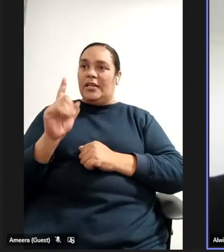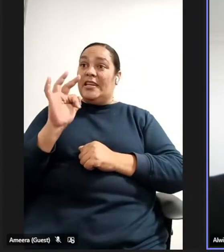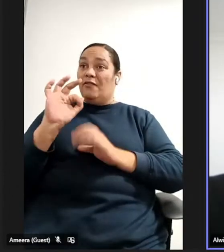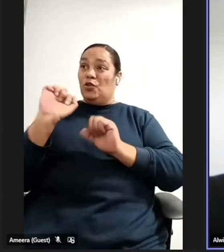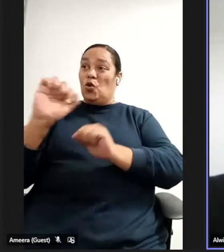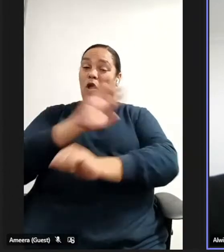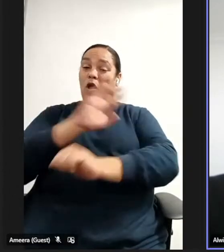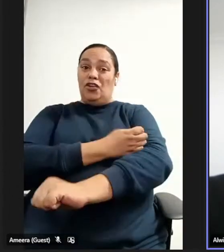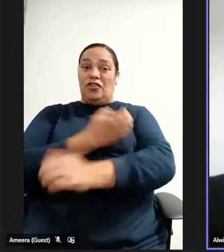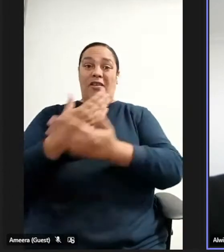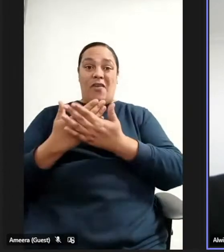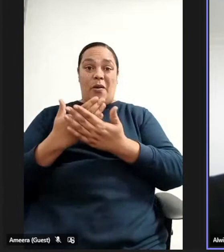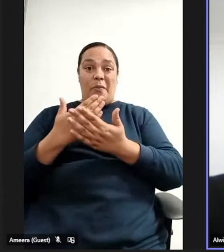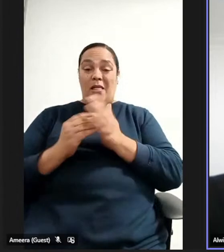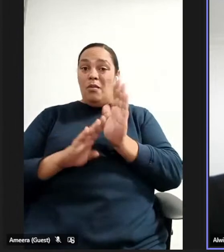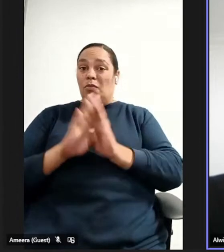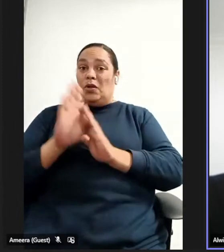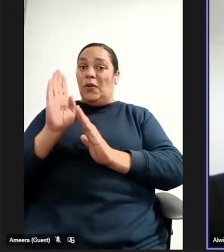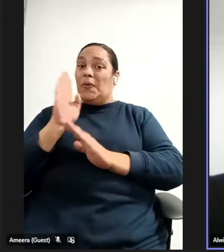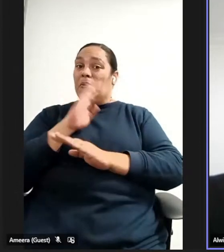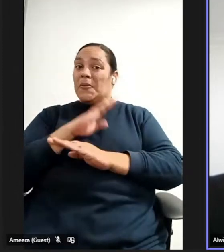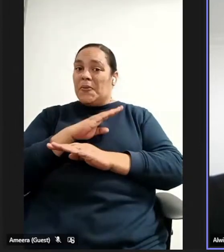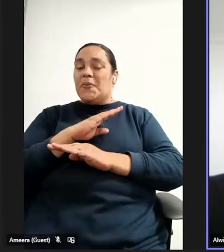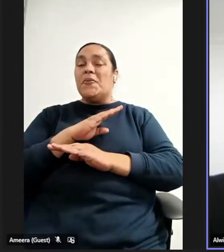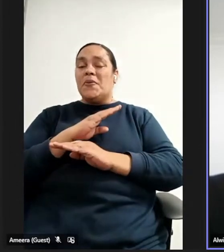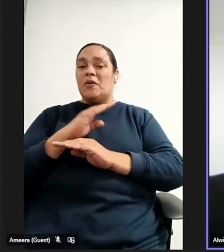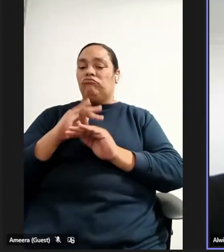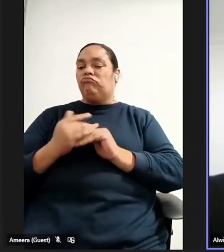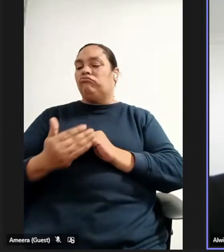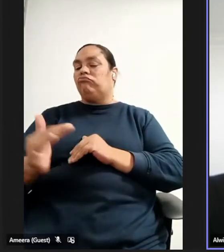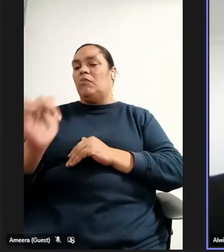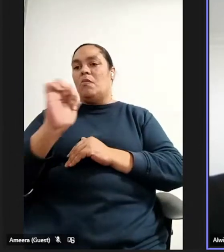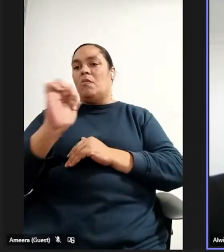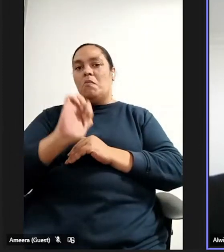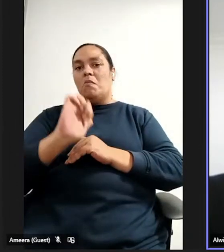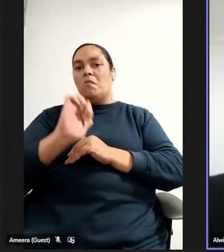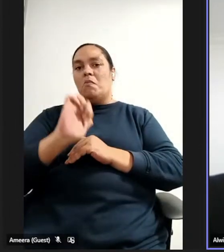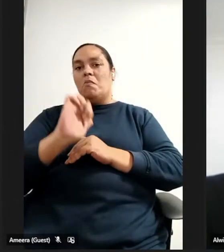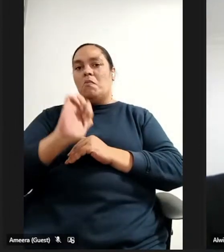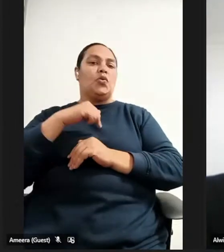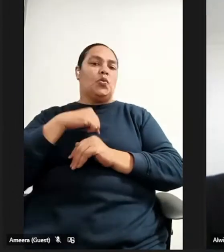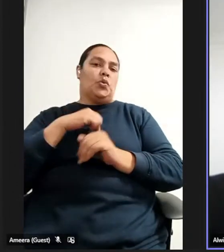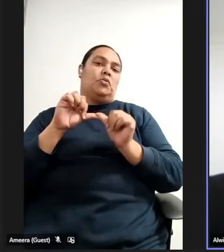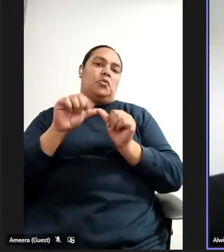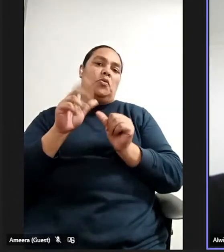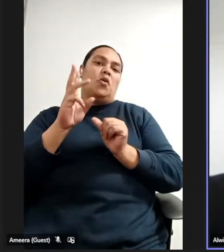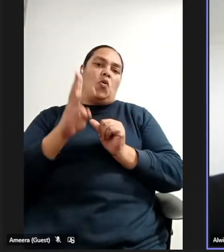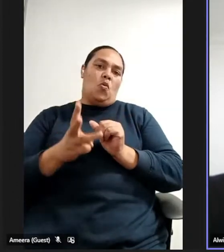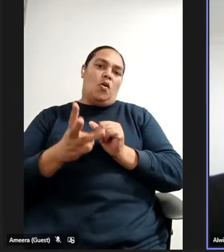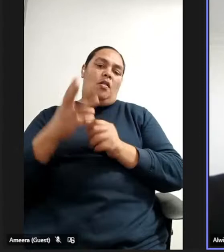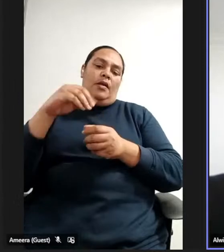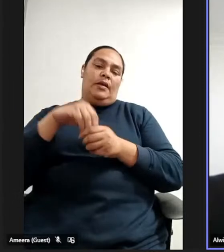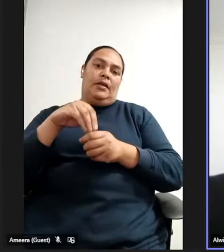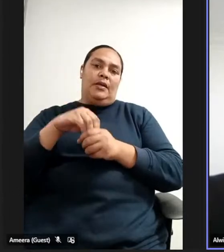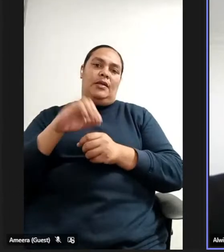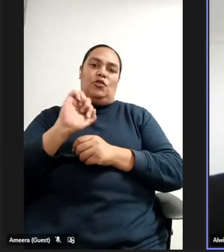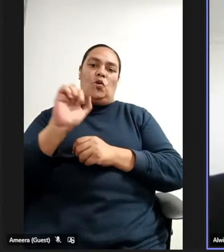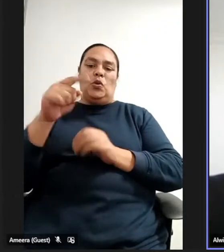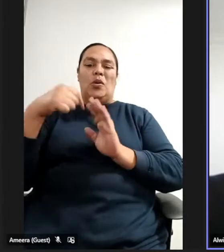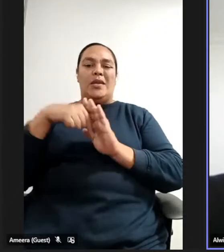improve over the next few months, that we will continue to go into deeper stages of load